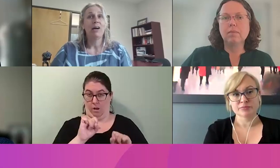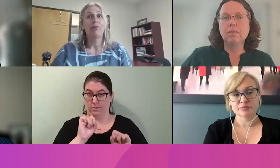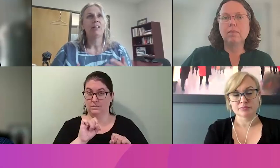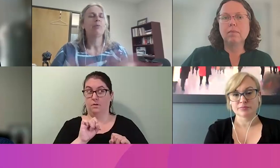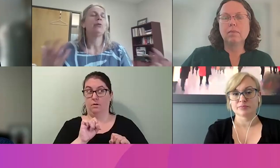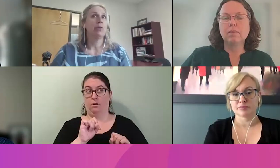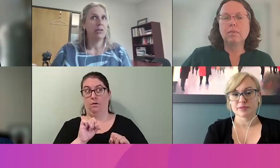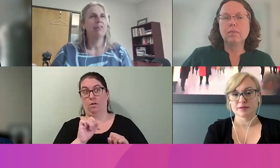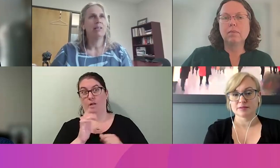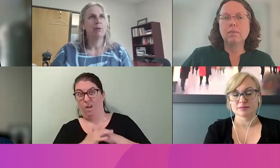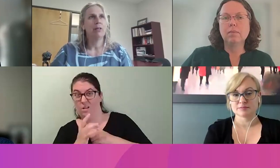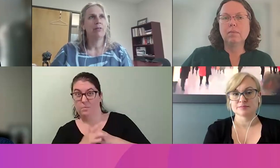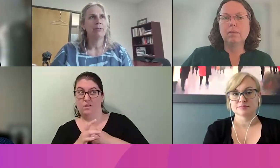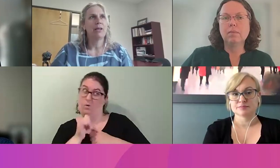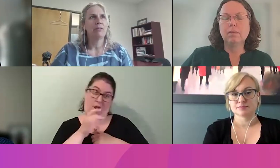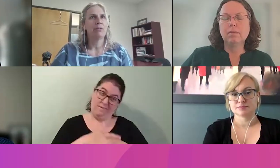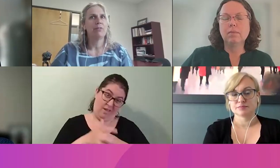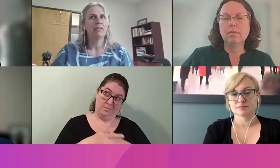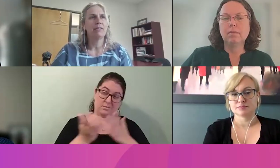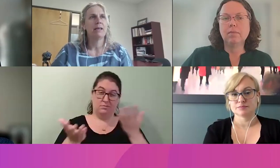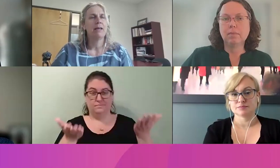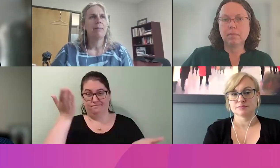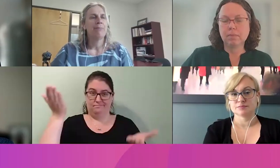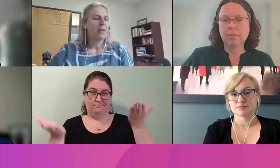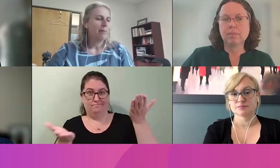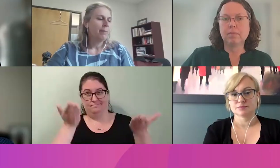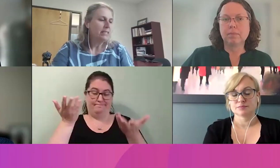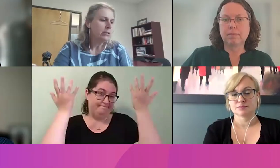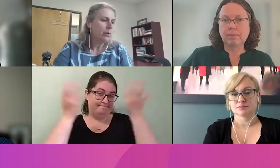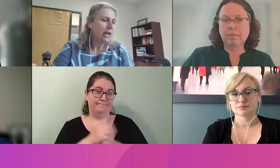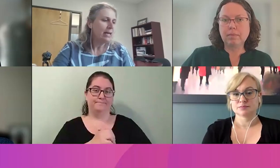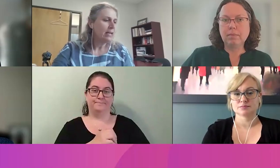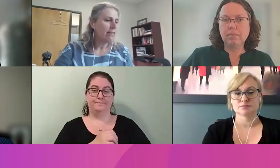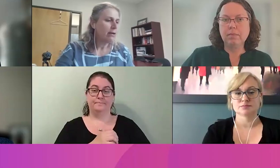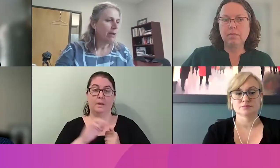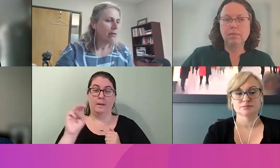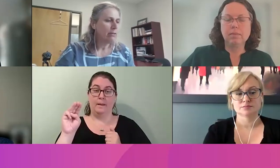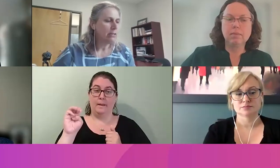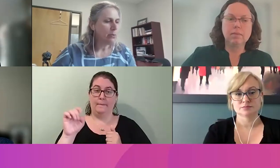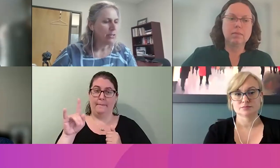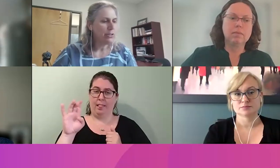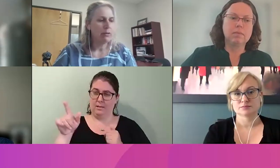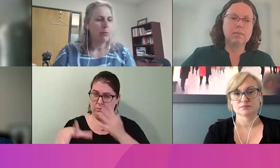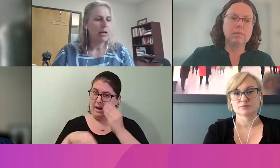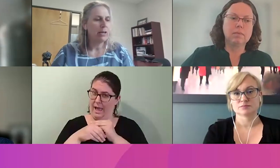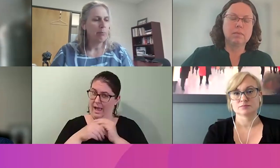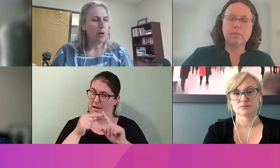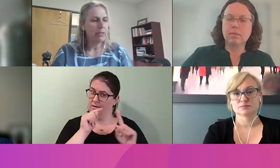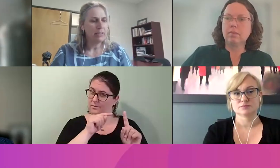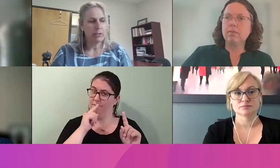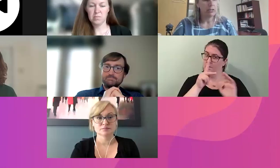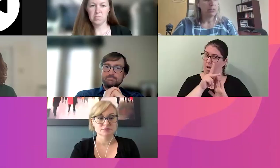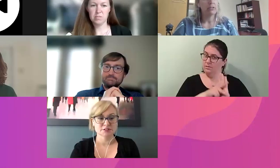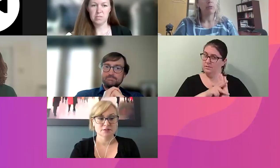or how available or unavailable are those kinds of services. Melanie, did you want to add anything around this question of what kind